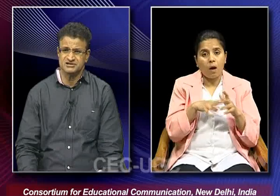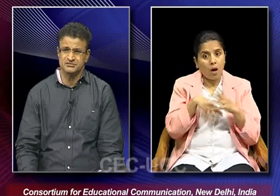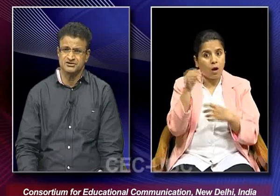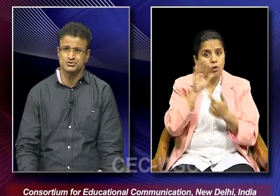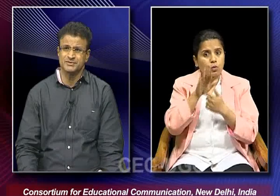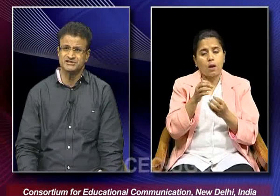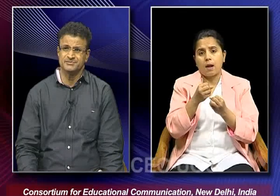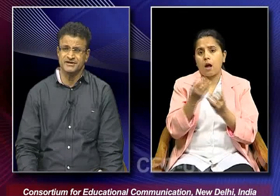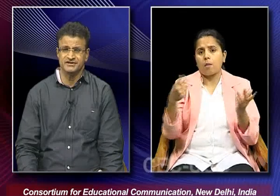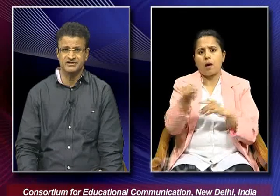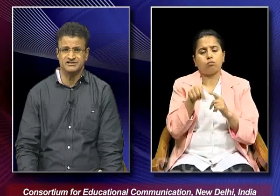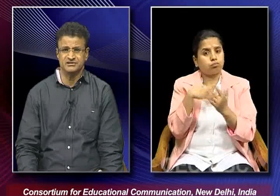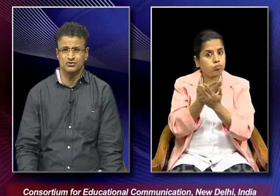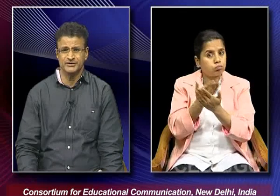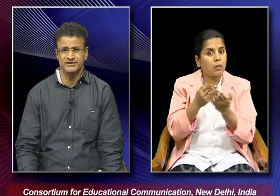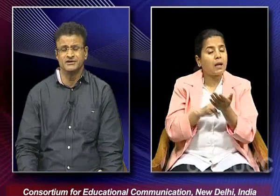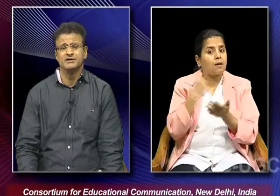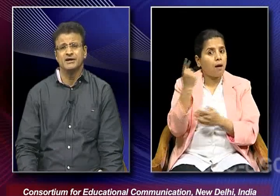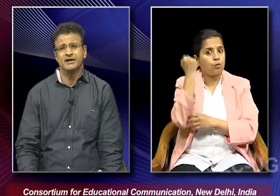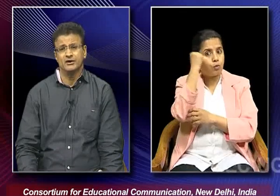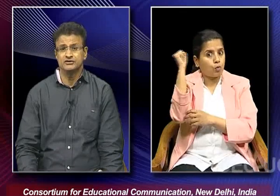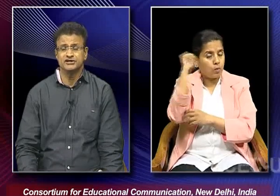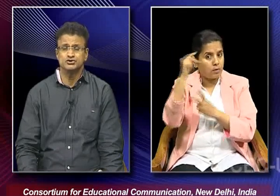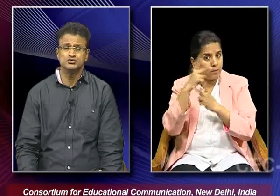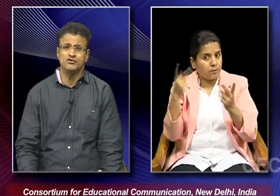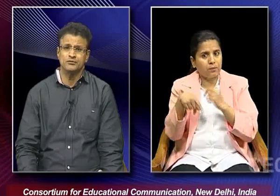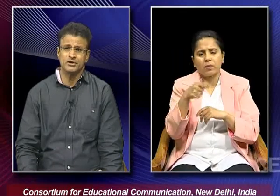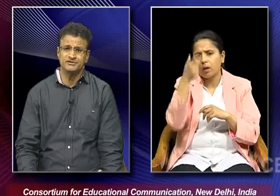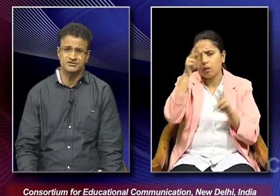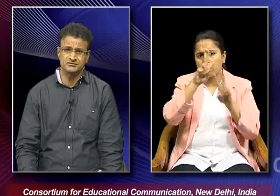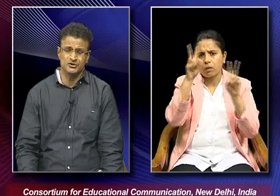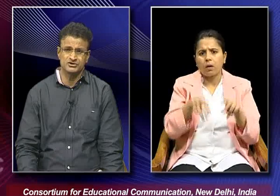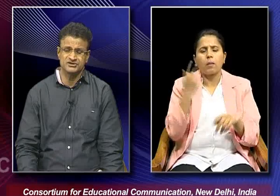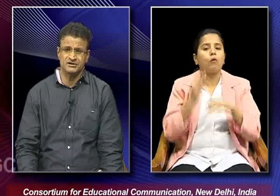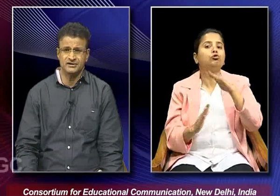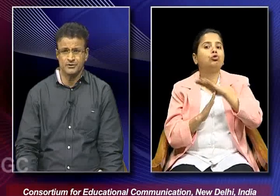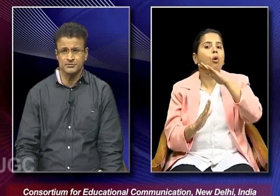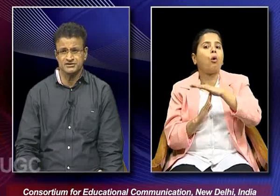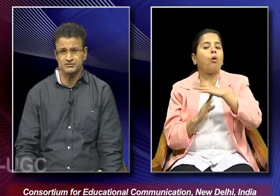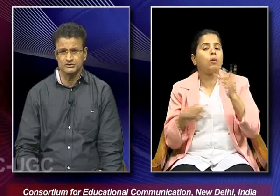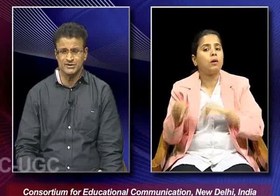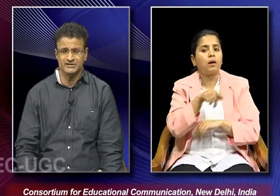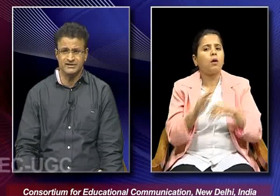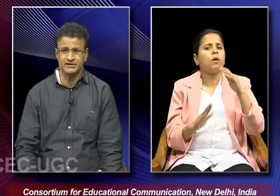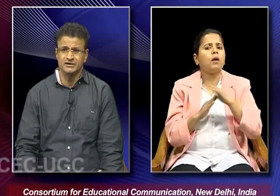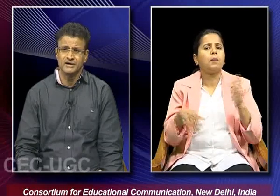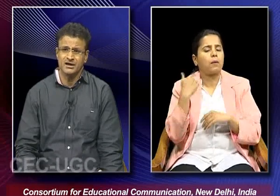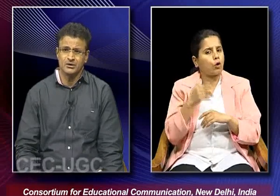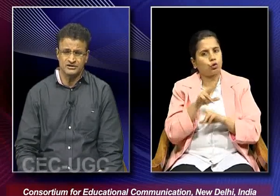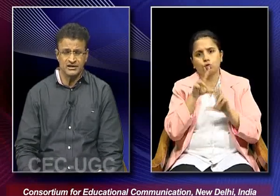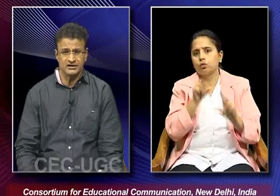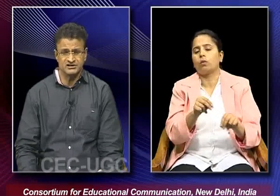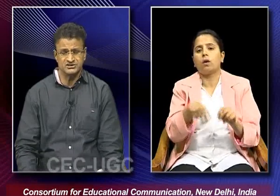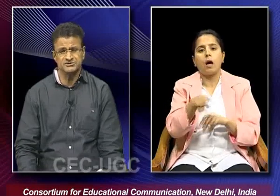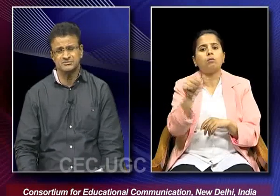large numbers to participate in the national movement on the issue of prohibition, because prohibition was one thing, how